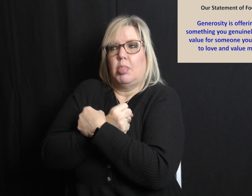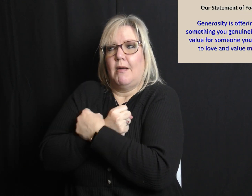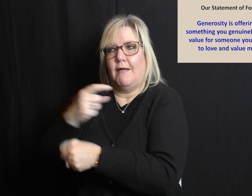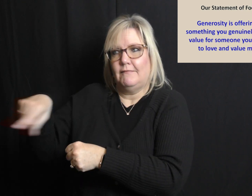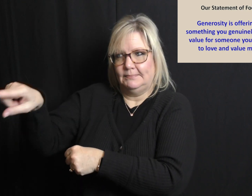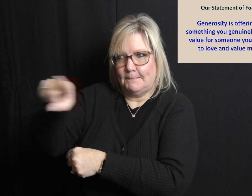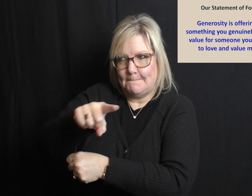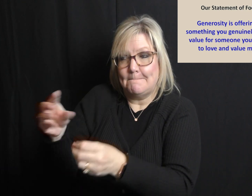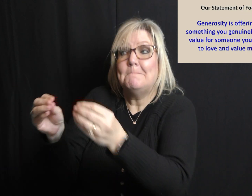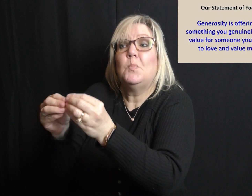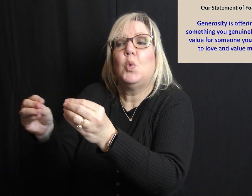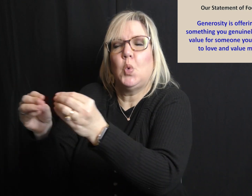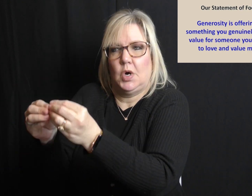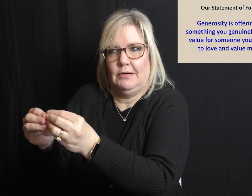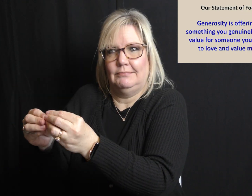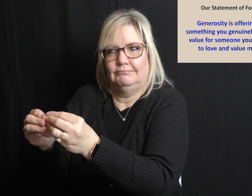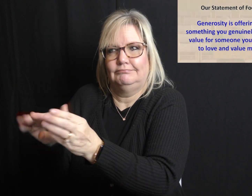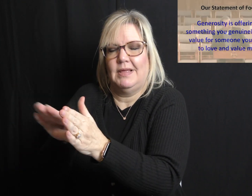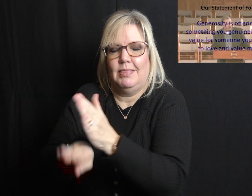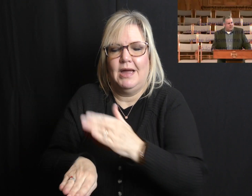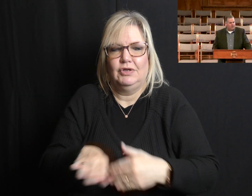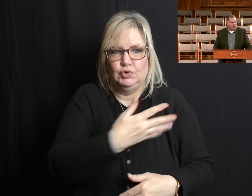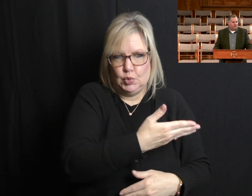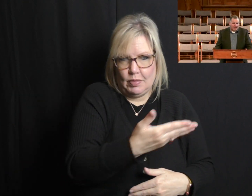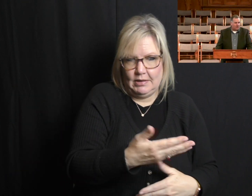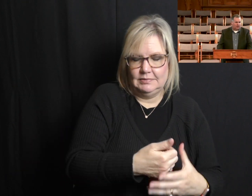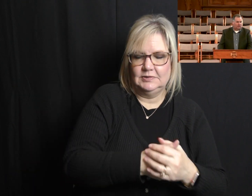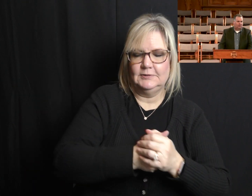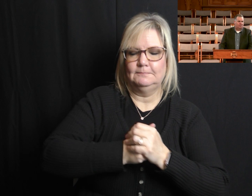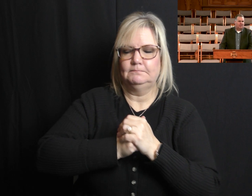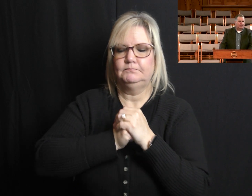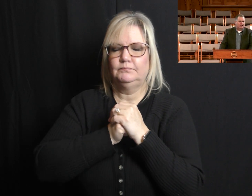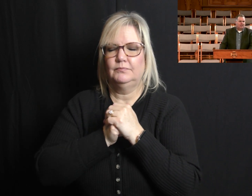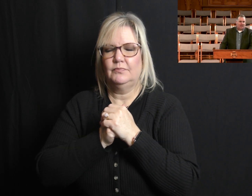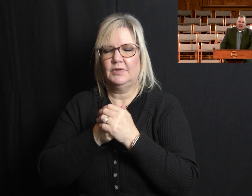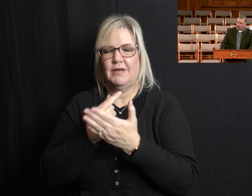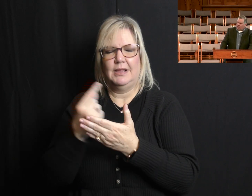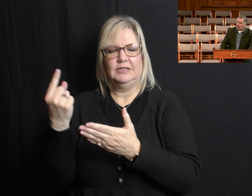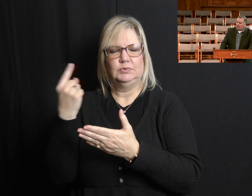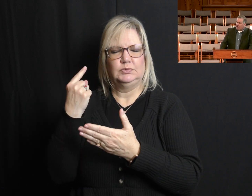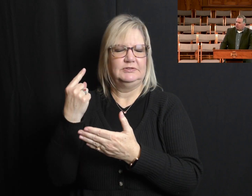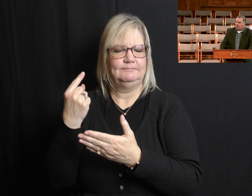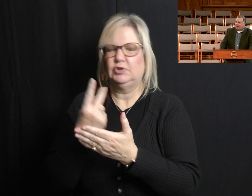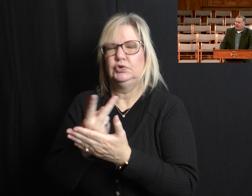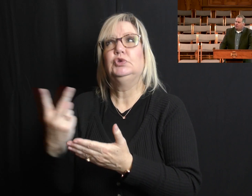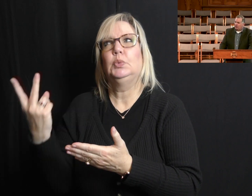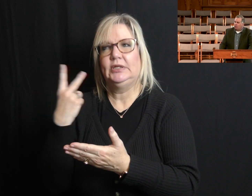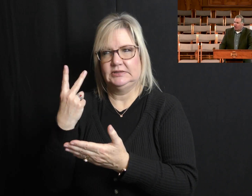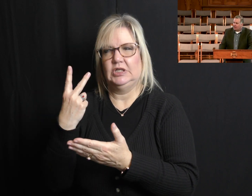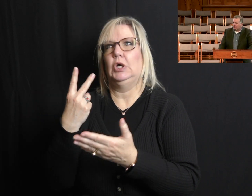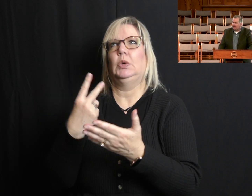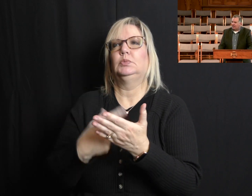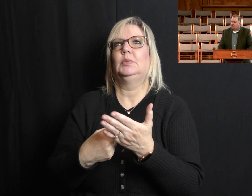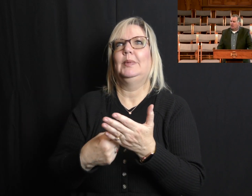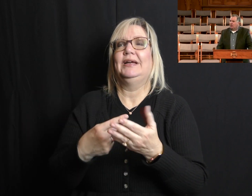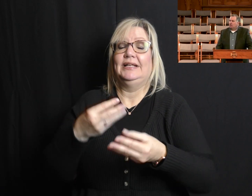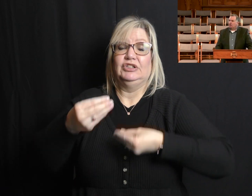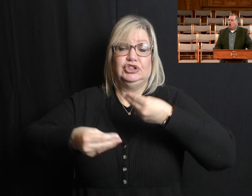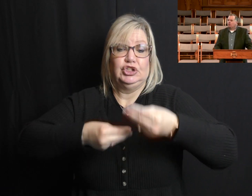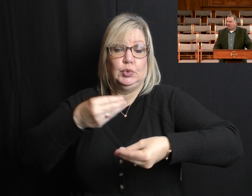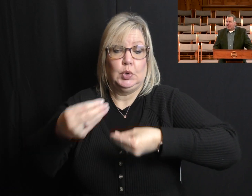week one, I told you how generosity is contagious. Last Sunday, we talked about how generosity